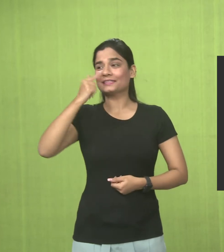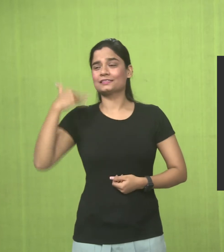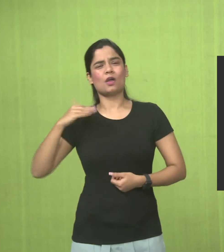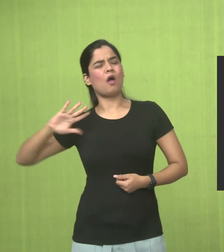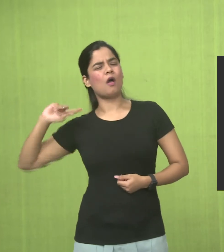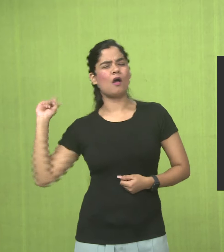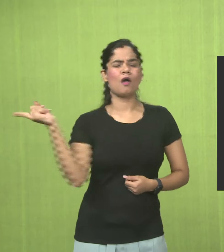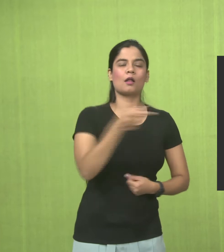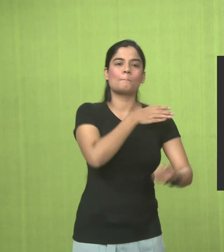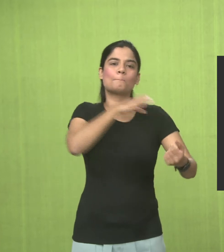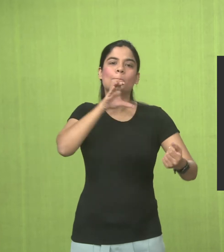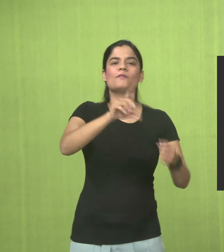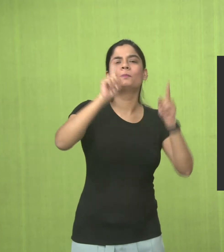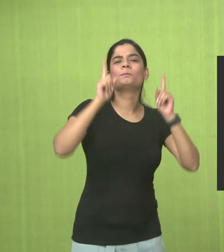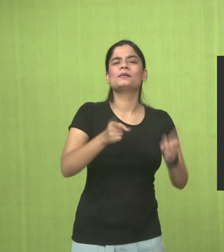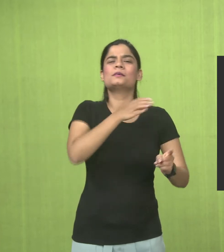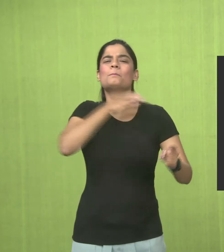all ages.